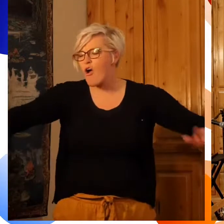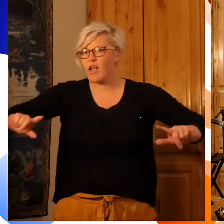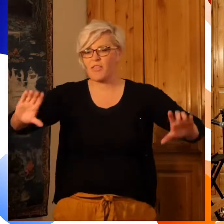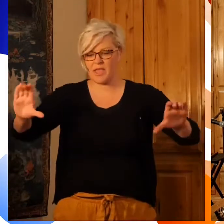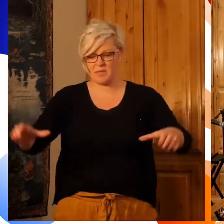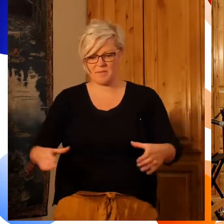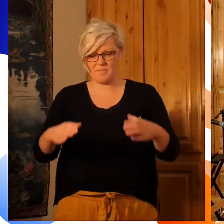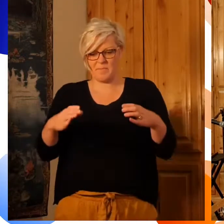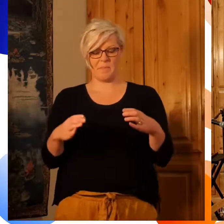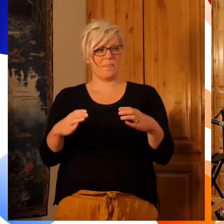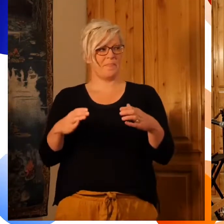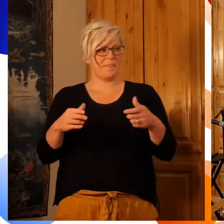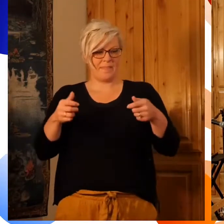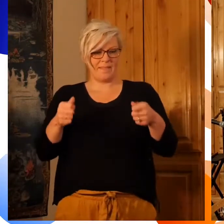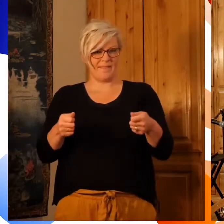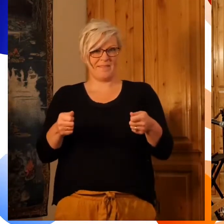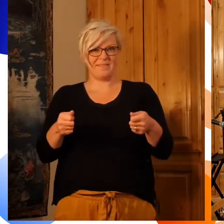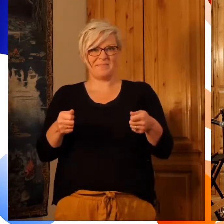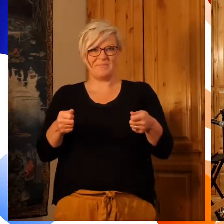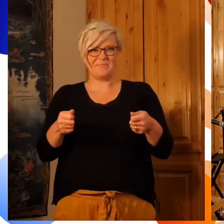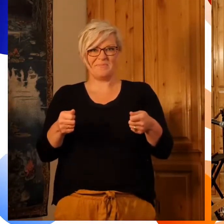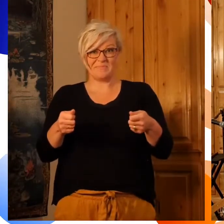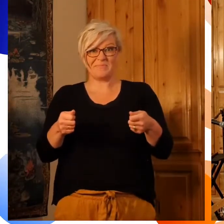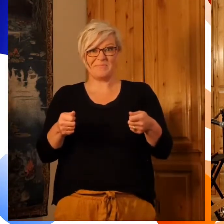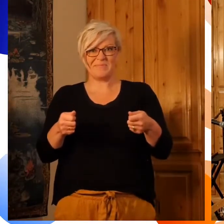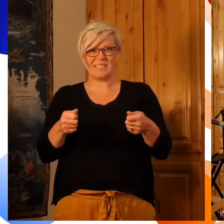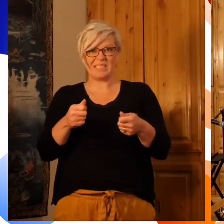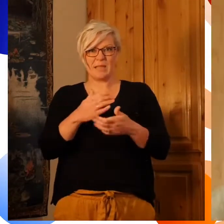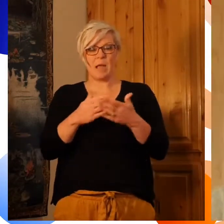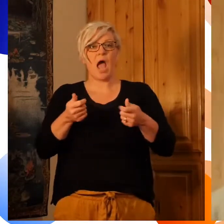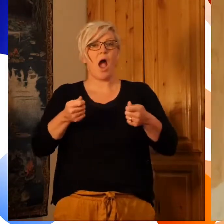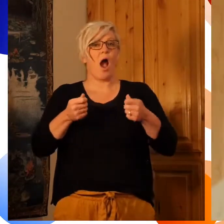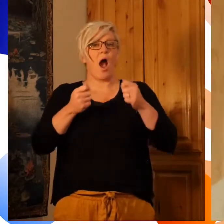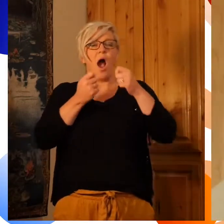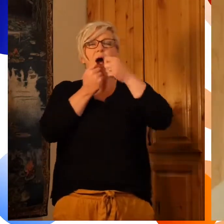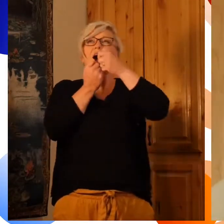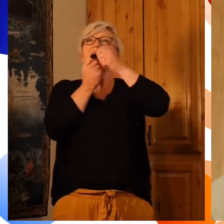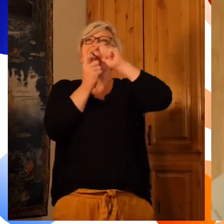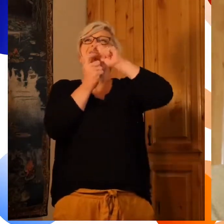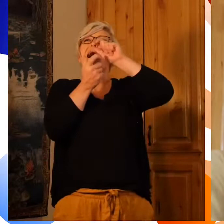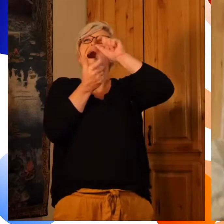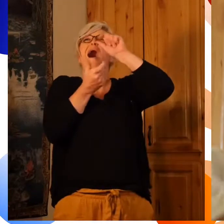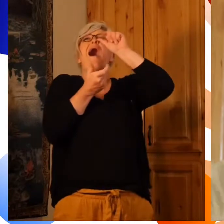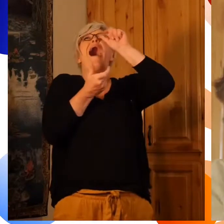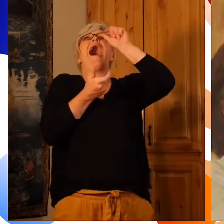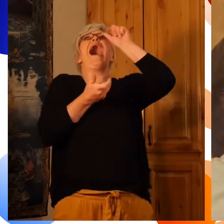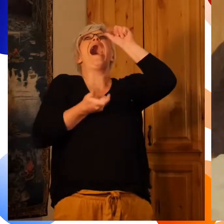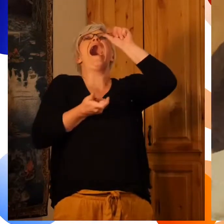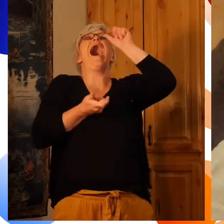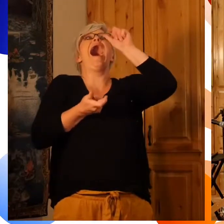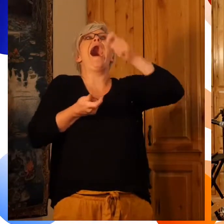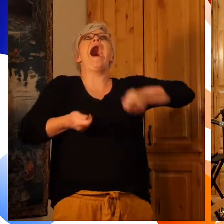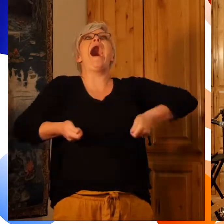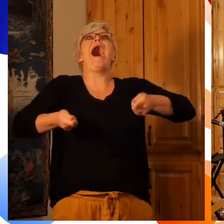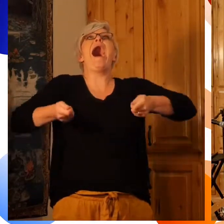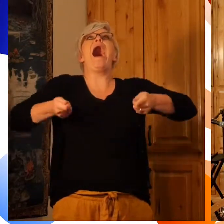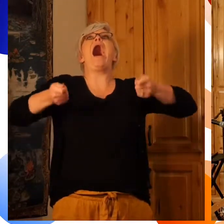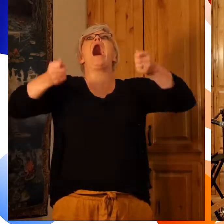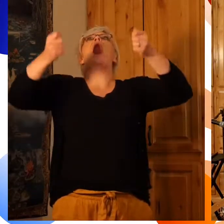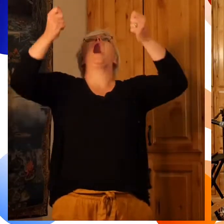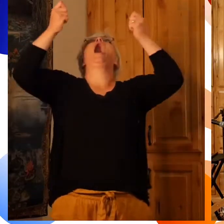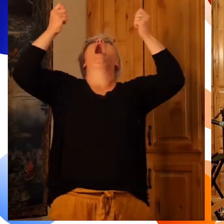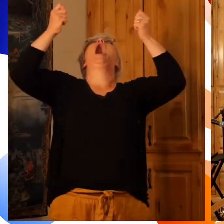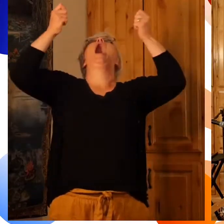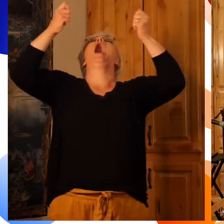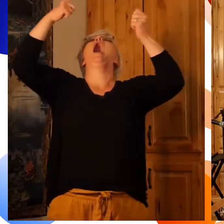by the edges like this. And they would open their mouths up as wide as their whole bodies, and they'd tilt the plate up like this, and the piece of pie